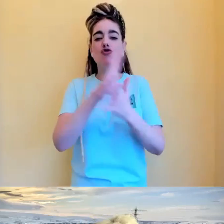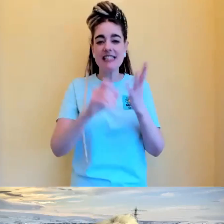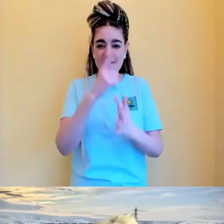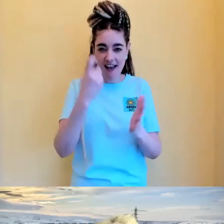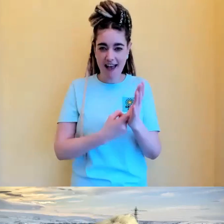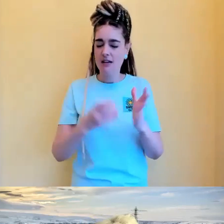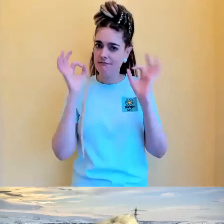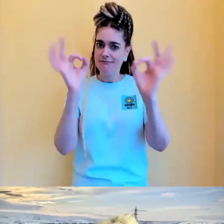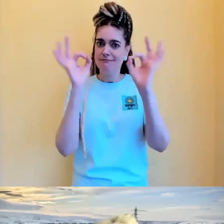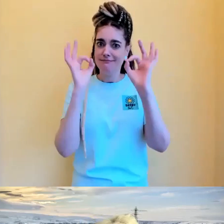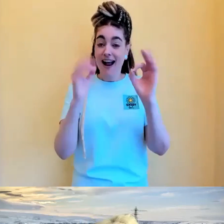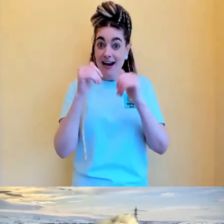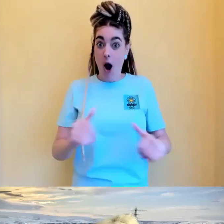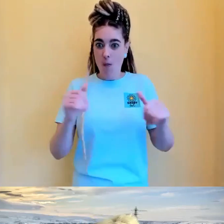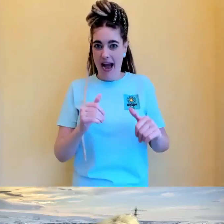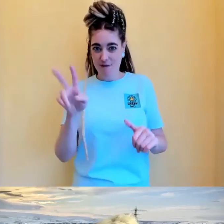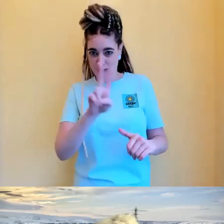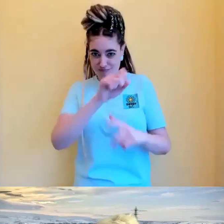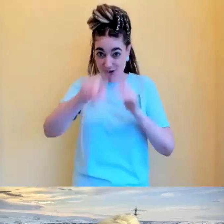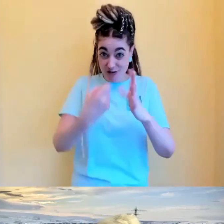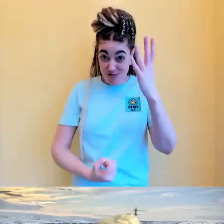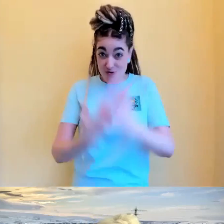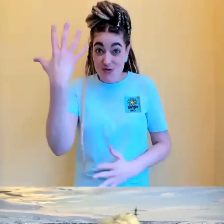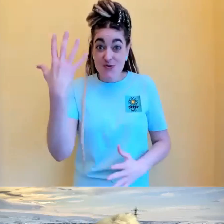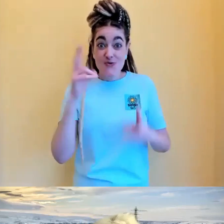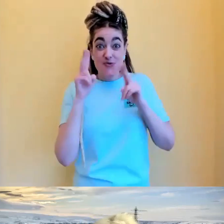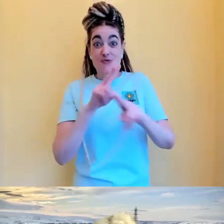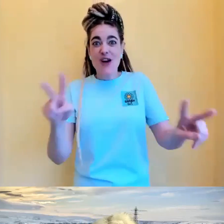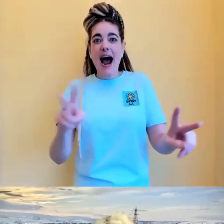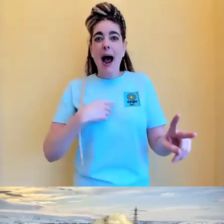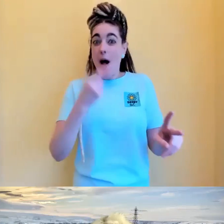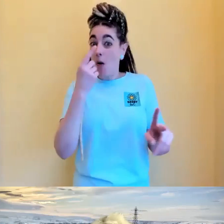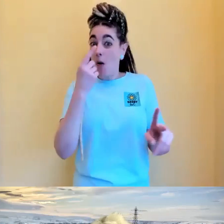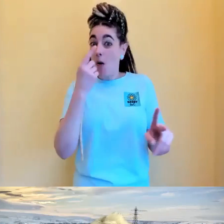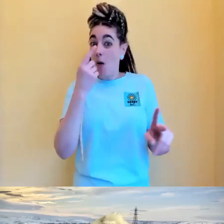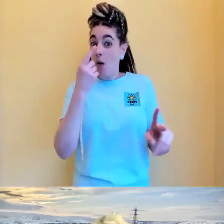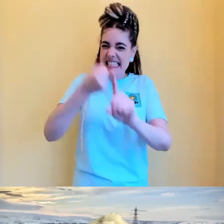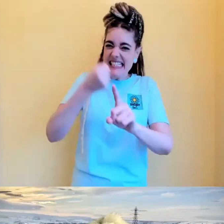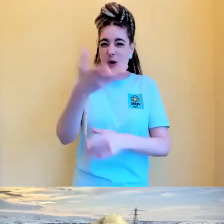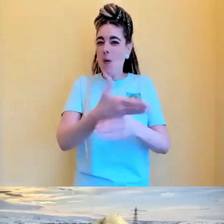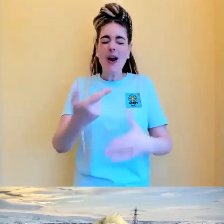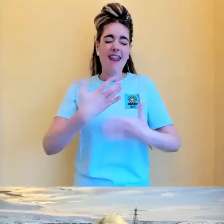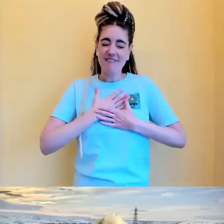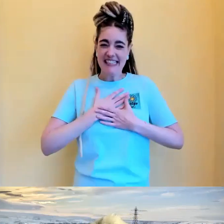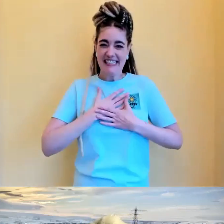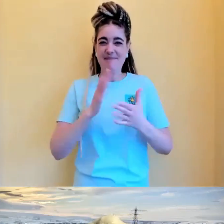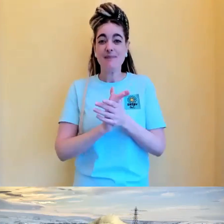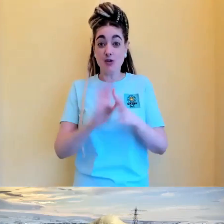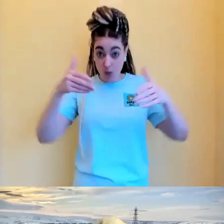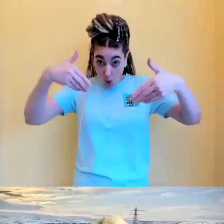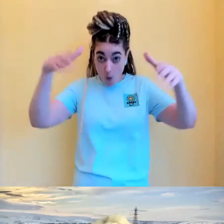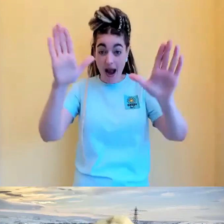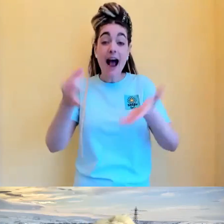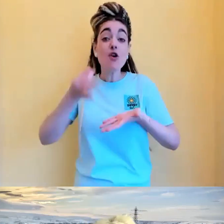can't wait to see these come to fruition. And I'm probably going to be pushing both your work quite vigorously because I love it. So go away, make a cup of